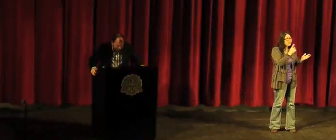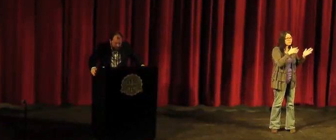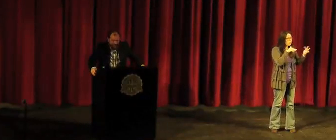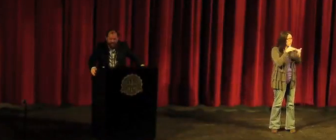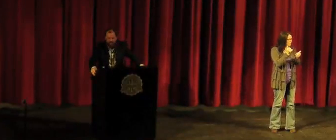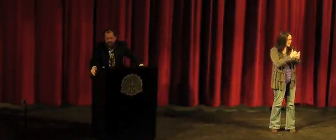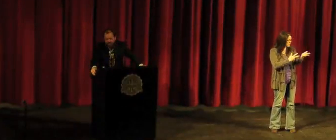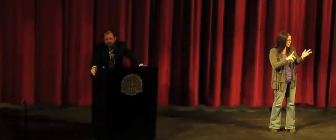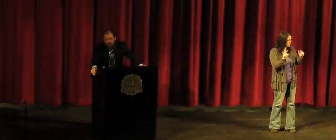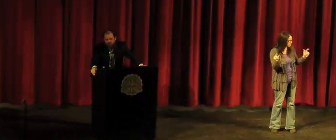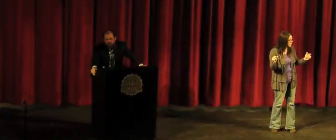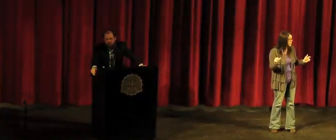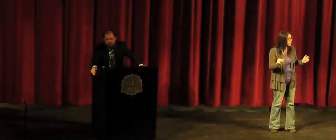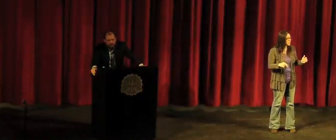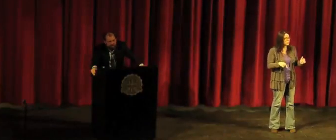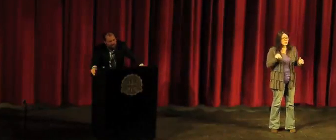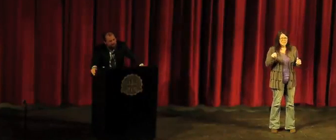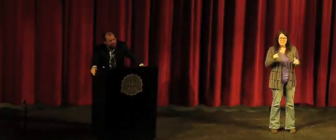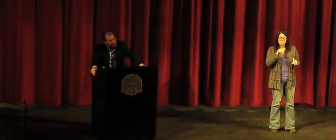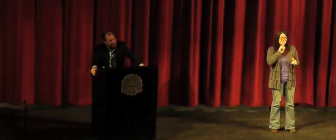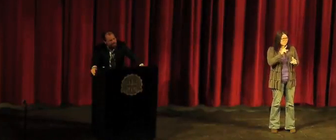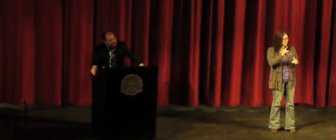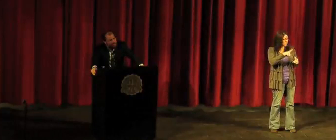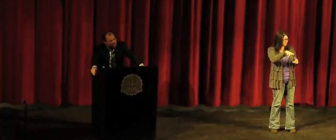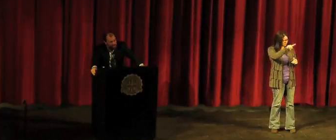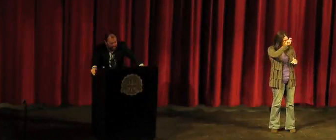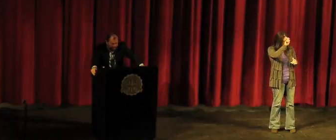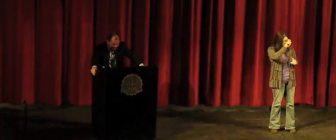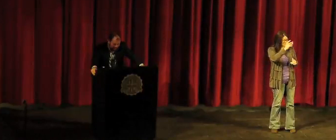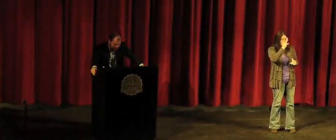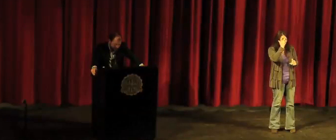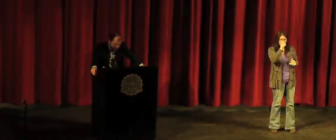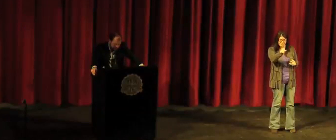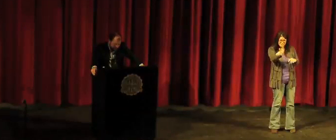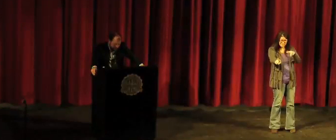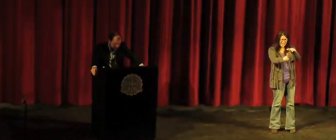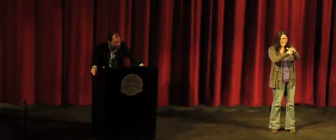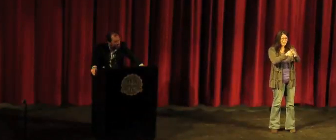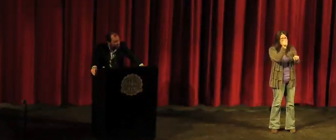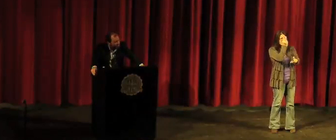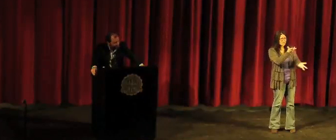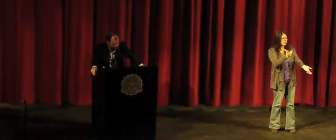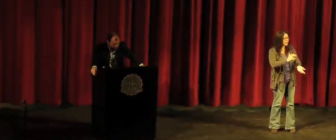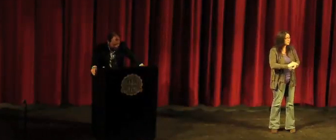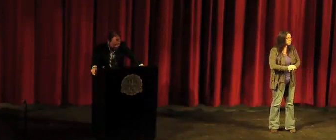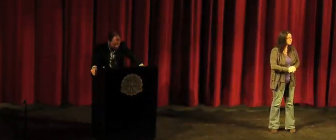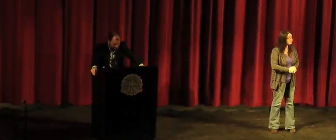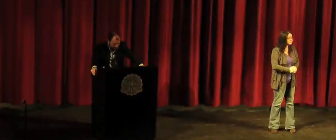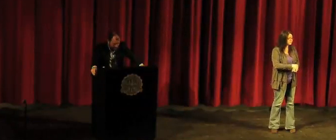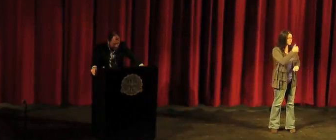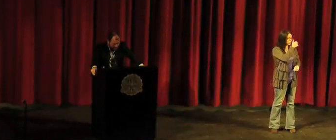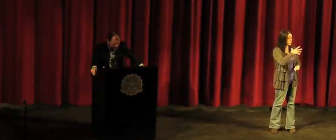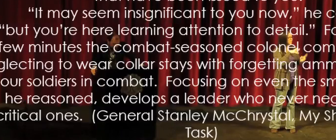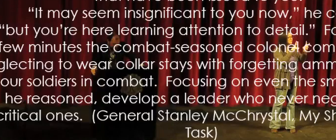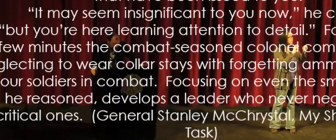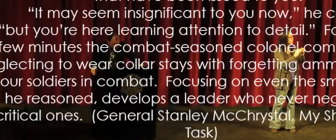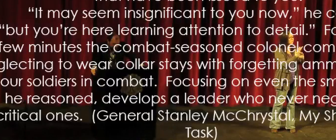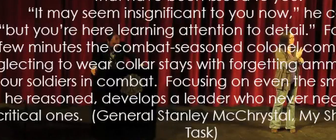like that. And he was so puzzled because when this guy got there, here's what he said. Gentlemen, this is quote